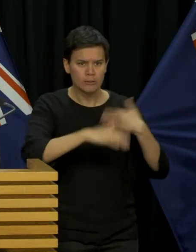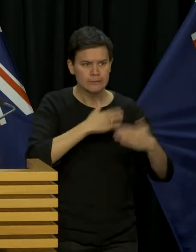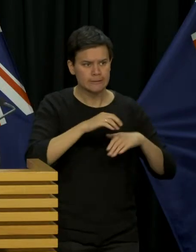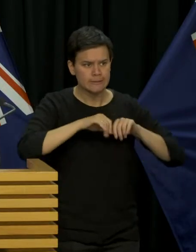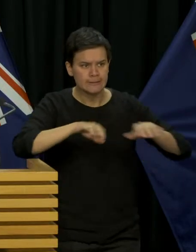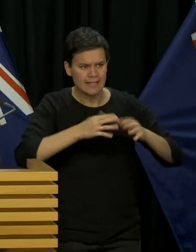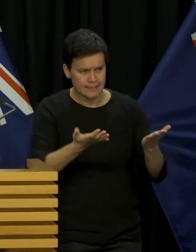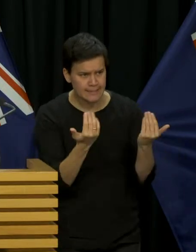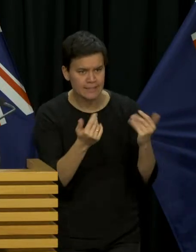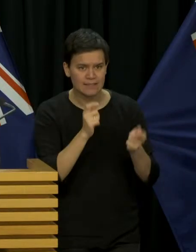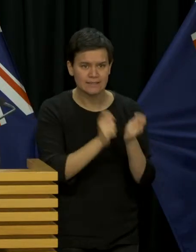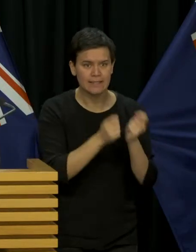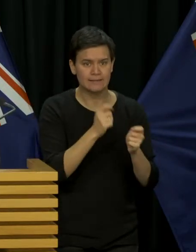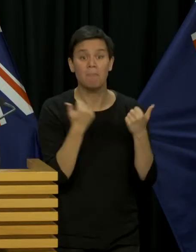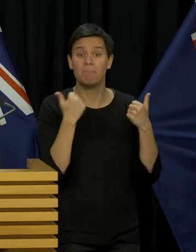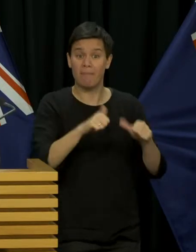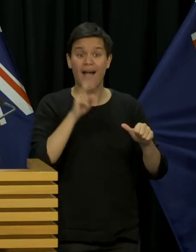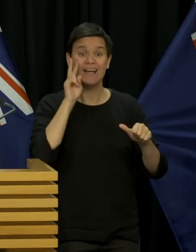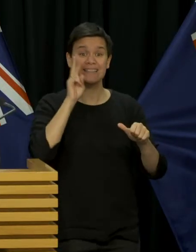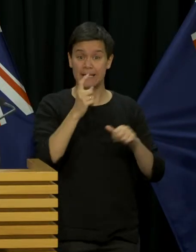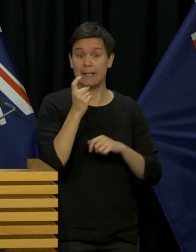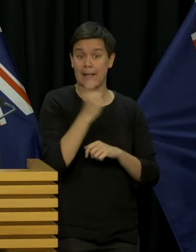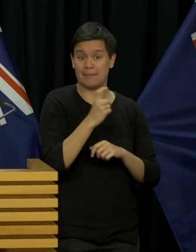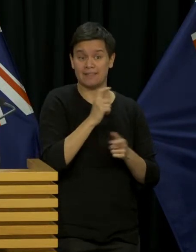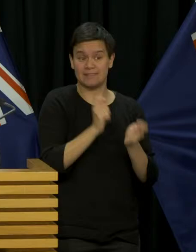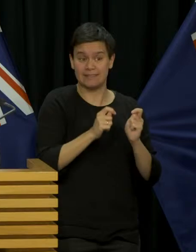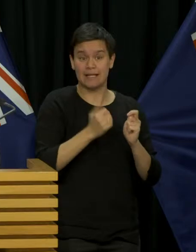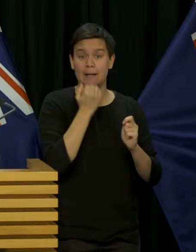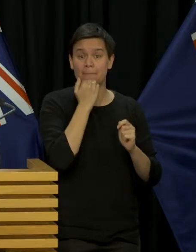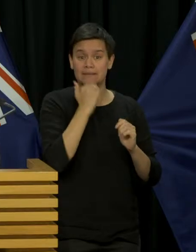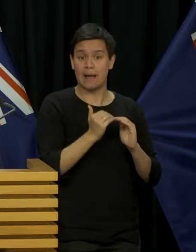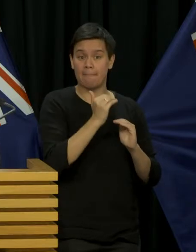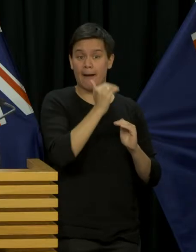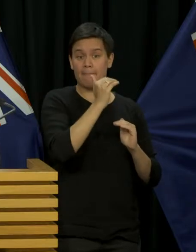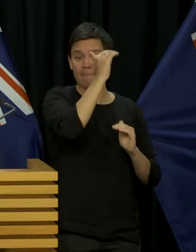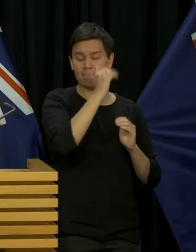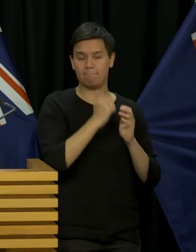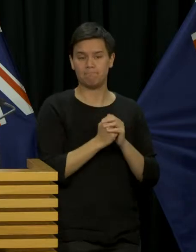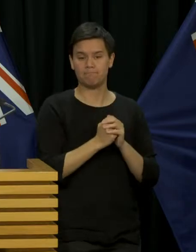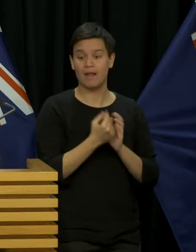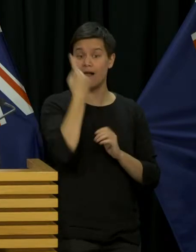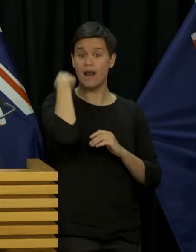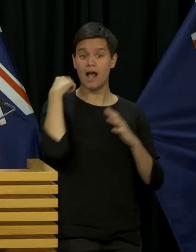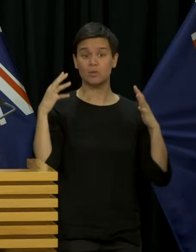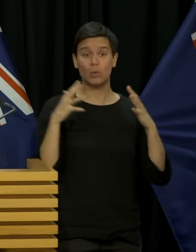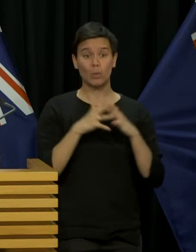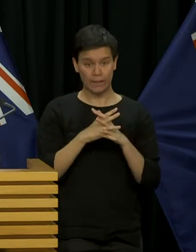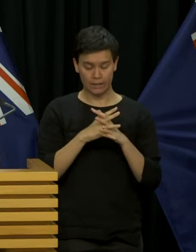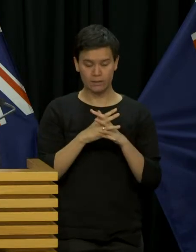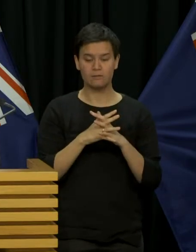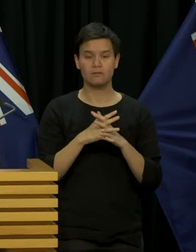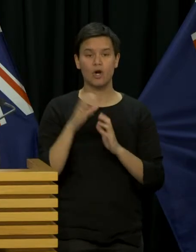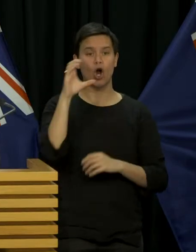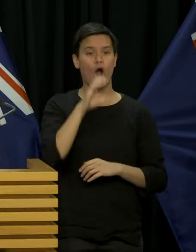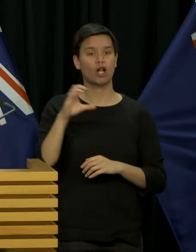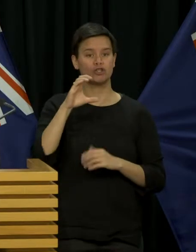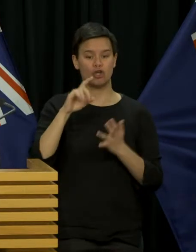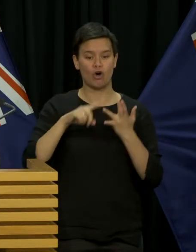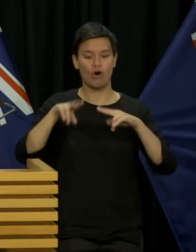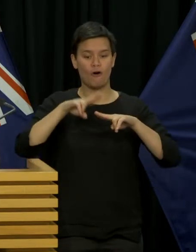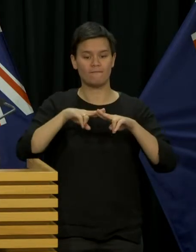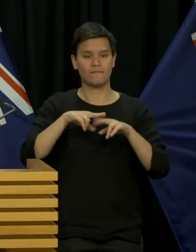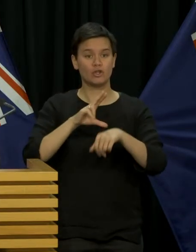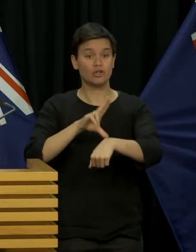brings me to the survey that the College of GPs sent out to members last week. For a 48-hour period, they